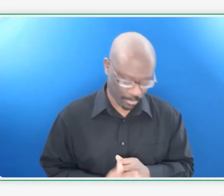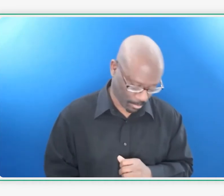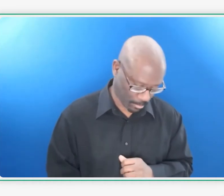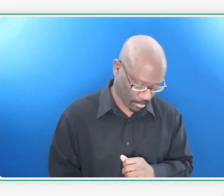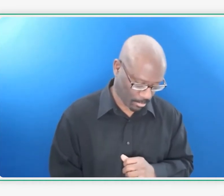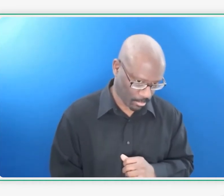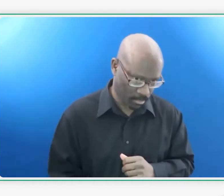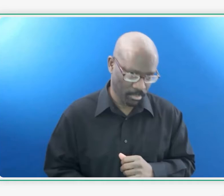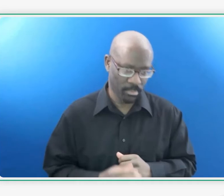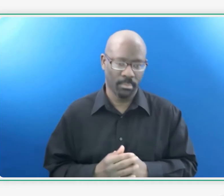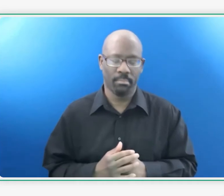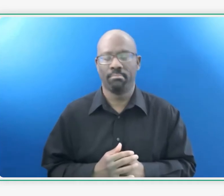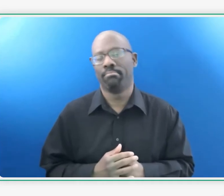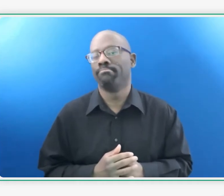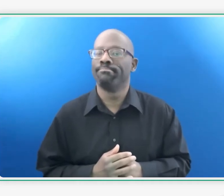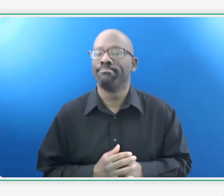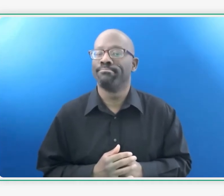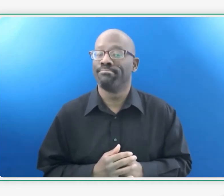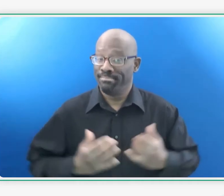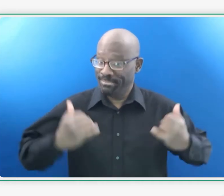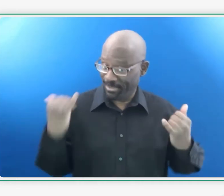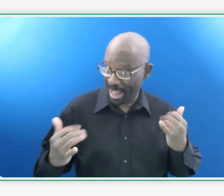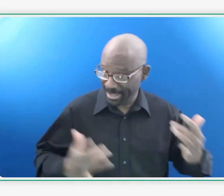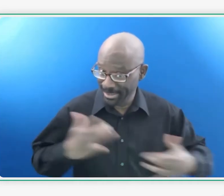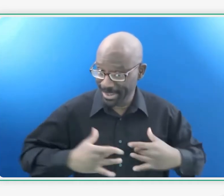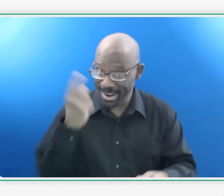So those are the 4 things we're going to discuss today.